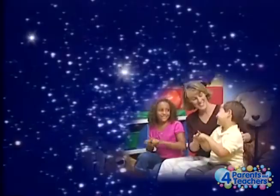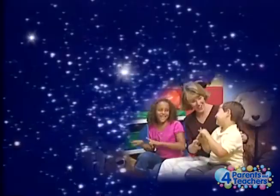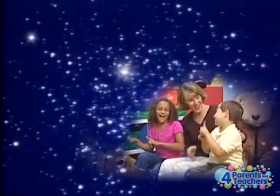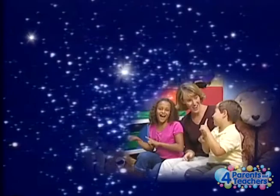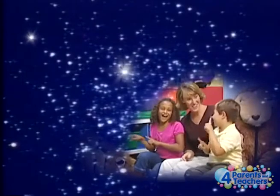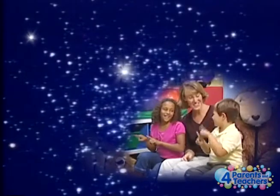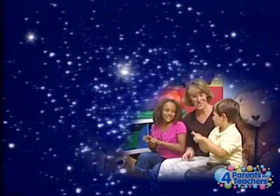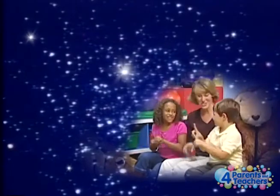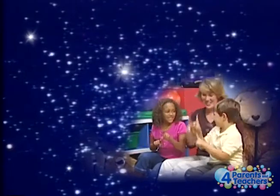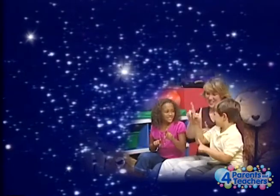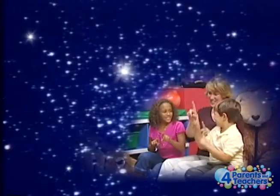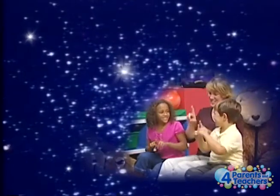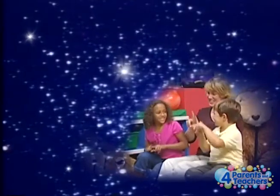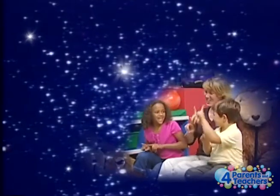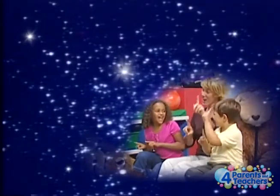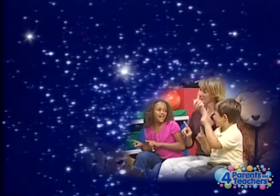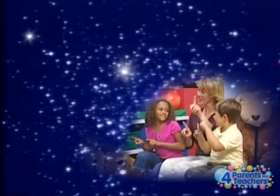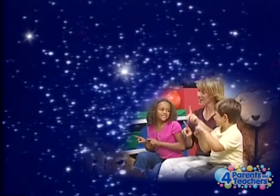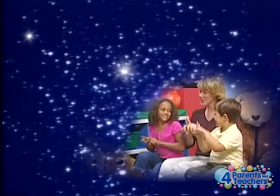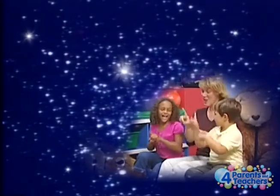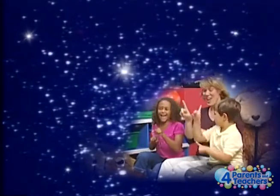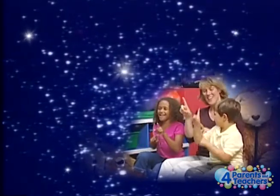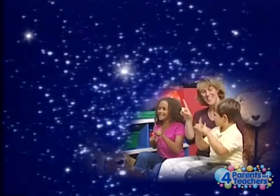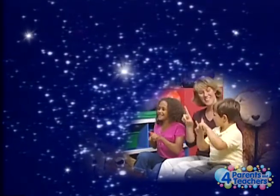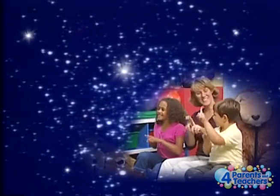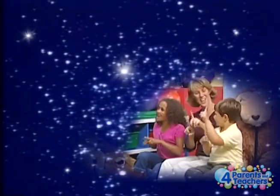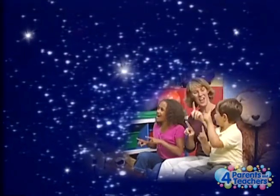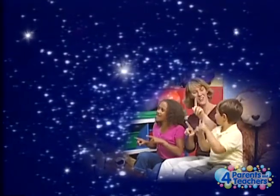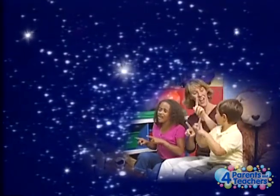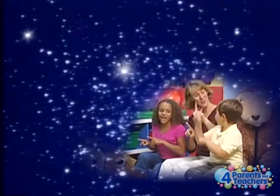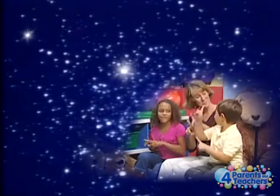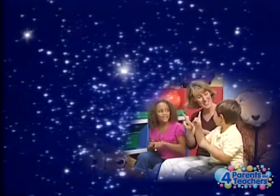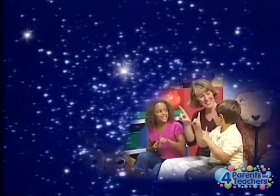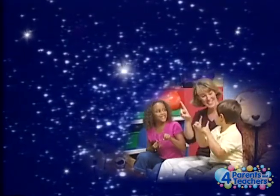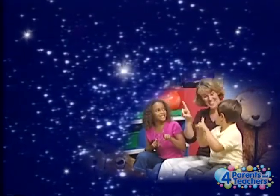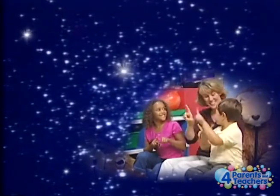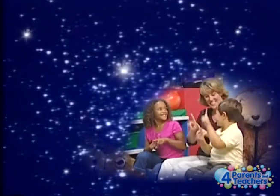stars, twinkling stars shining down on me